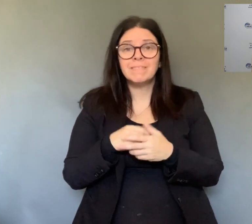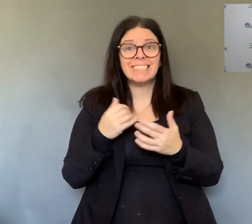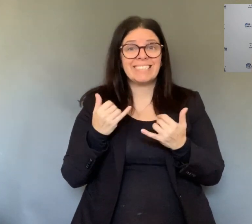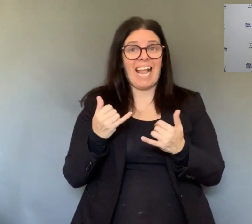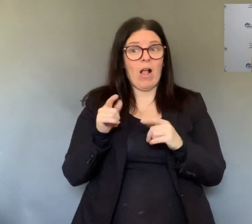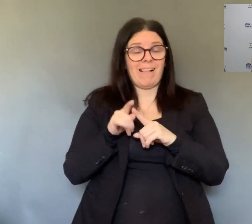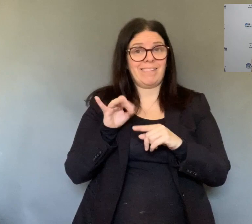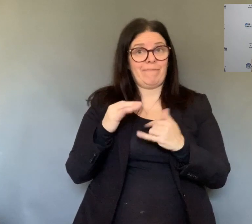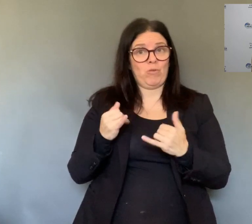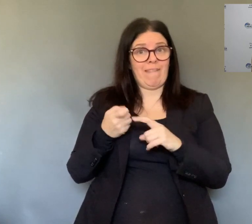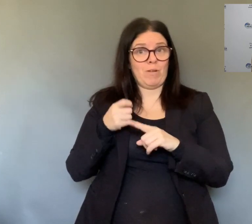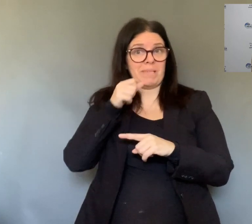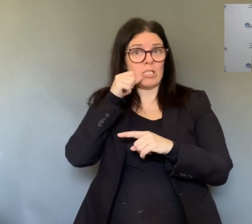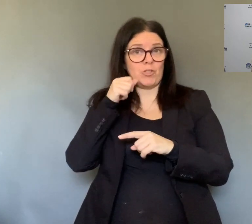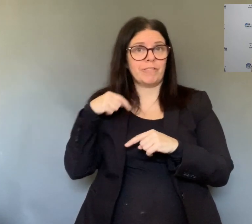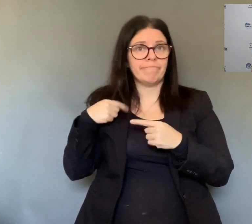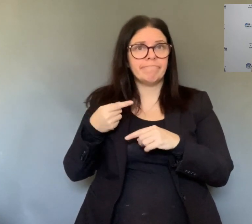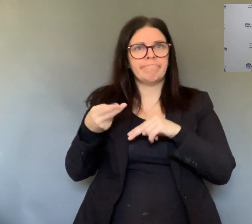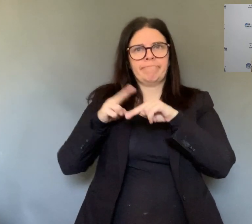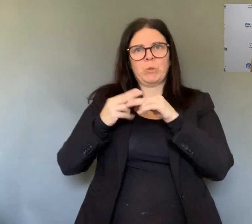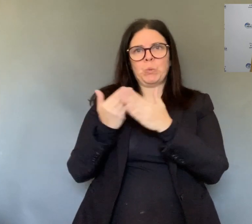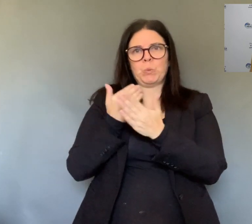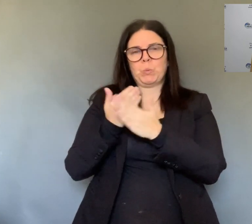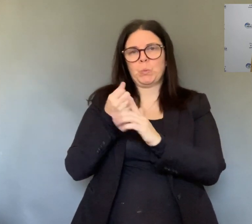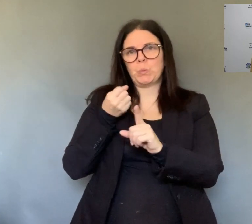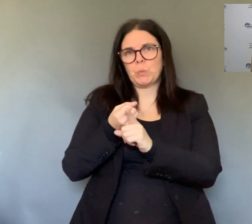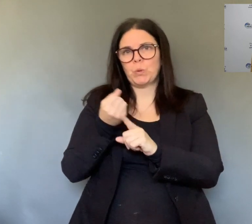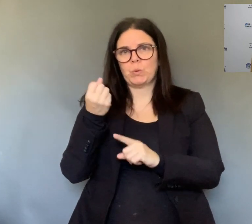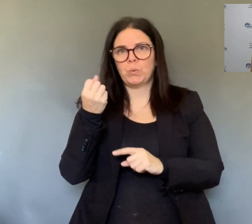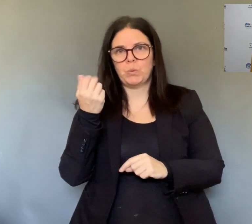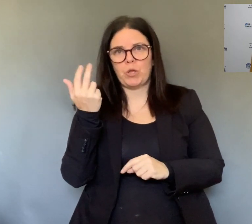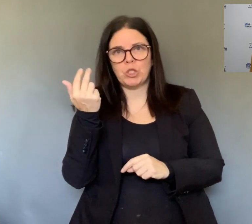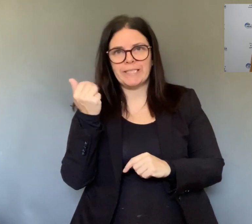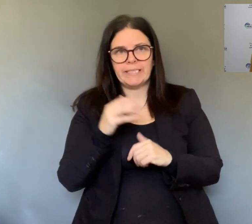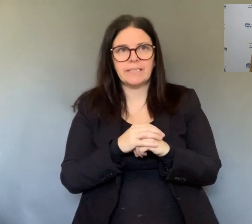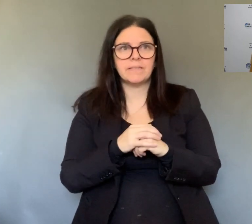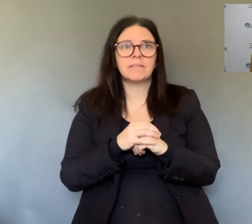that are currently experiencing a COVID-19 outbreak.